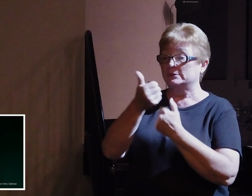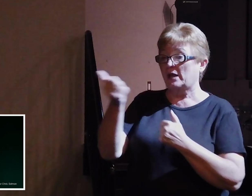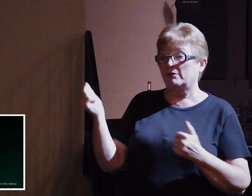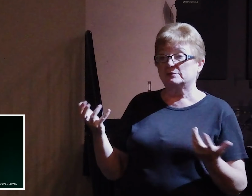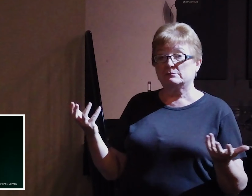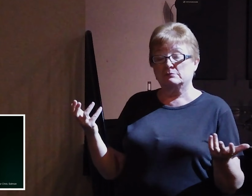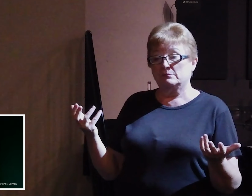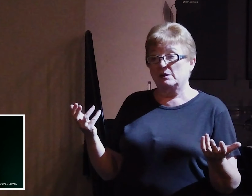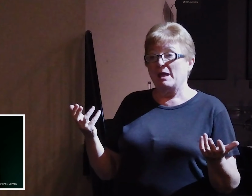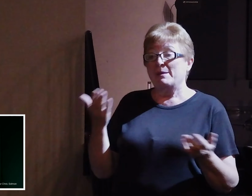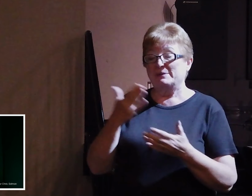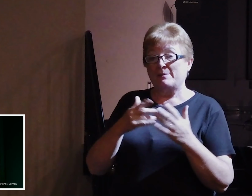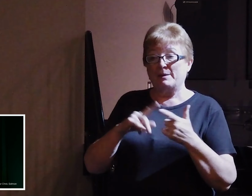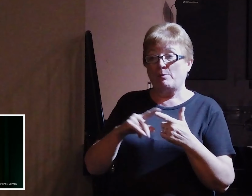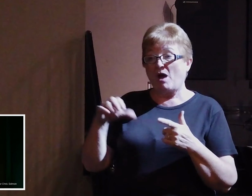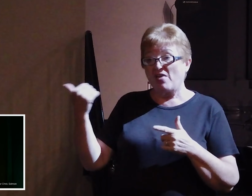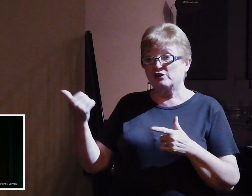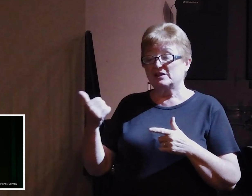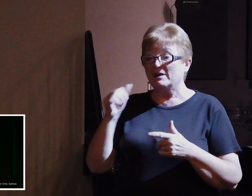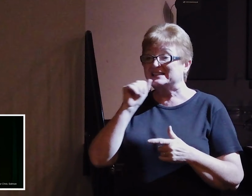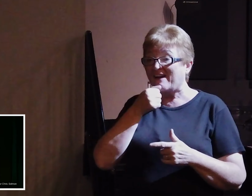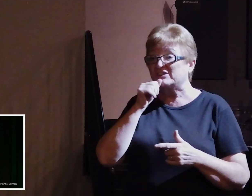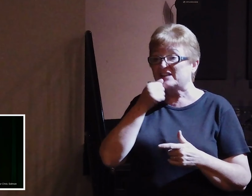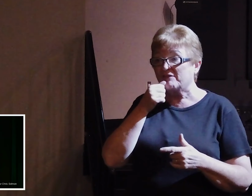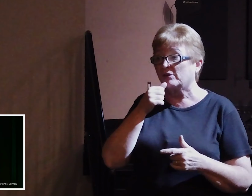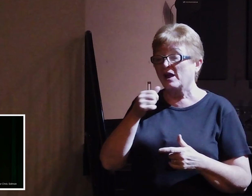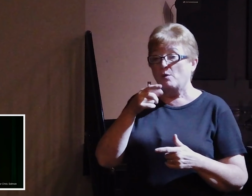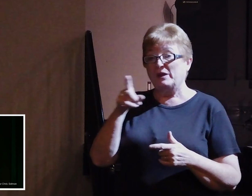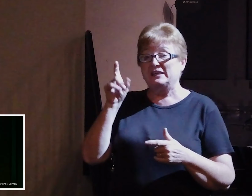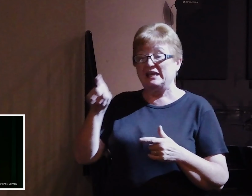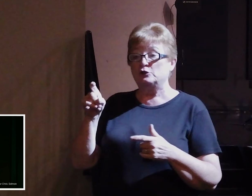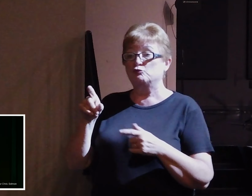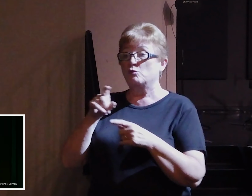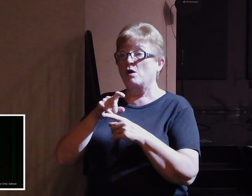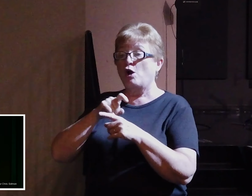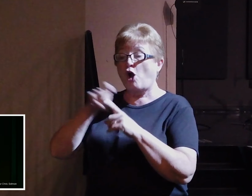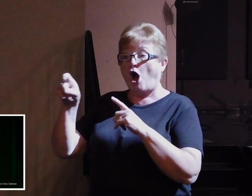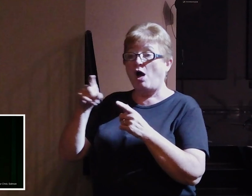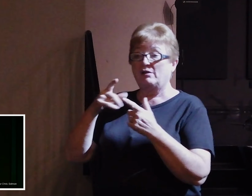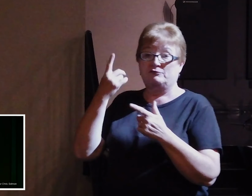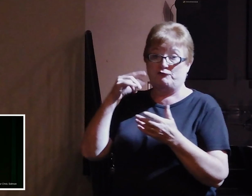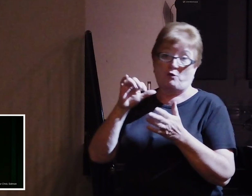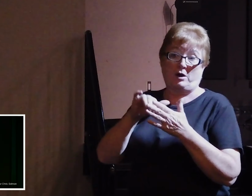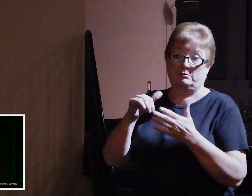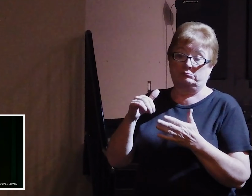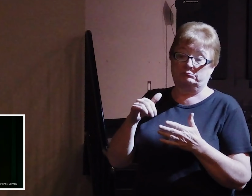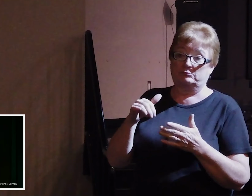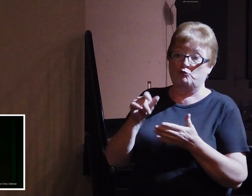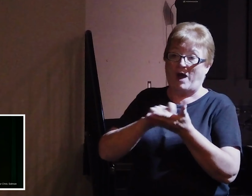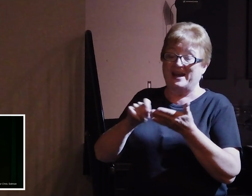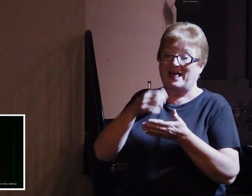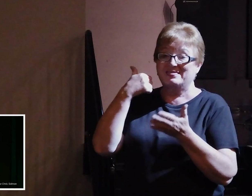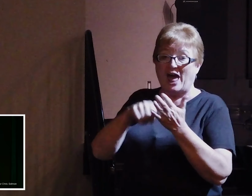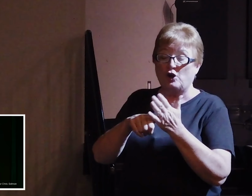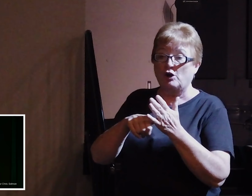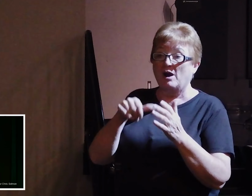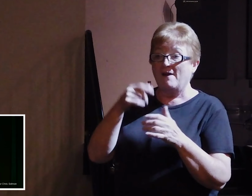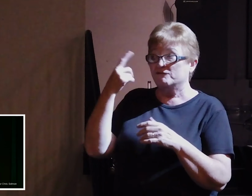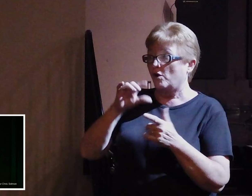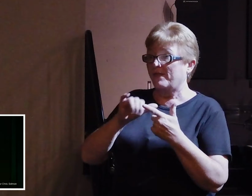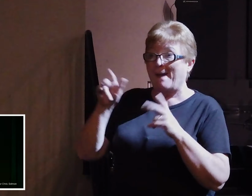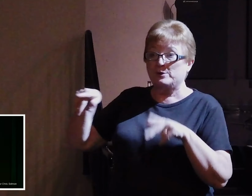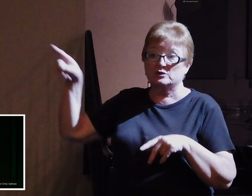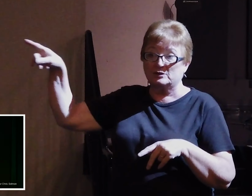Maybe others are suffering around you and it's time to step in and encourage them. Whatever it is, don't wallow in the self-pity of your